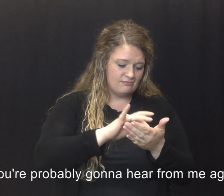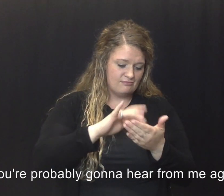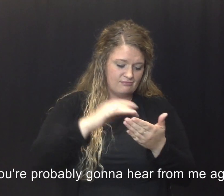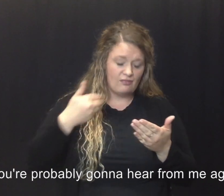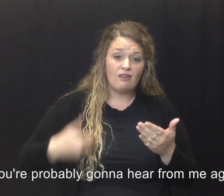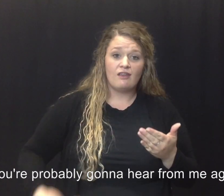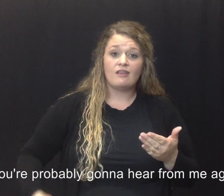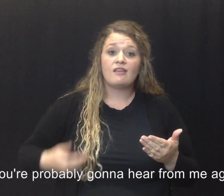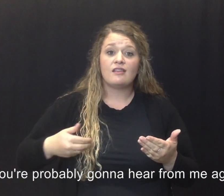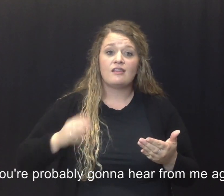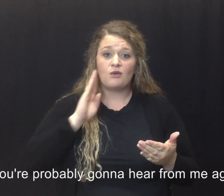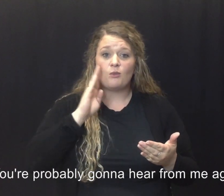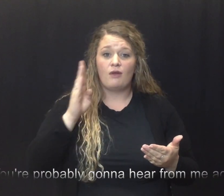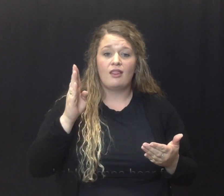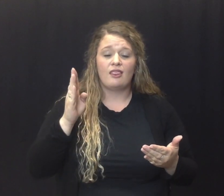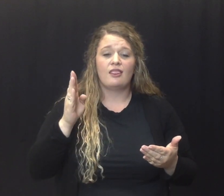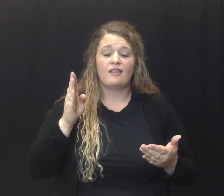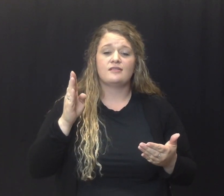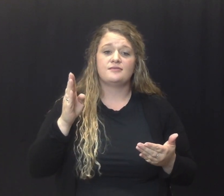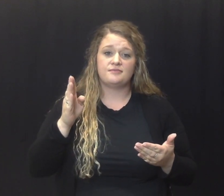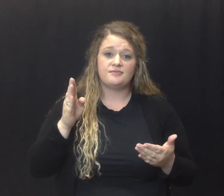gonna hear from me